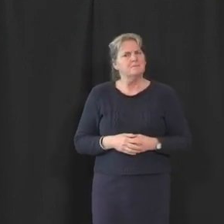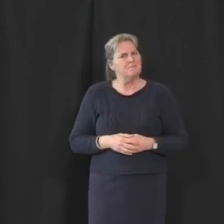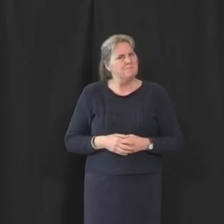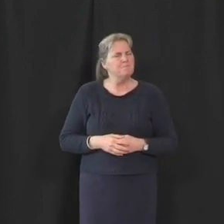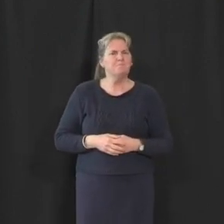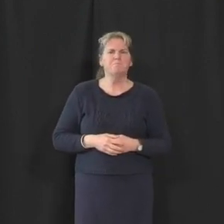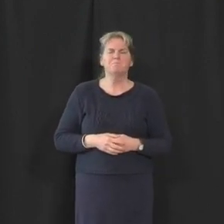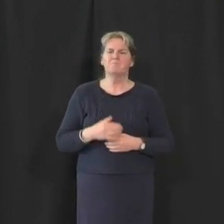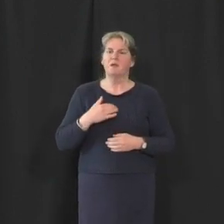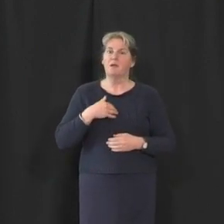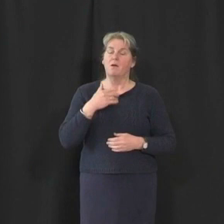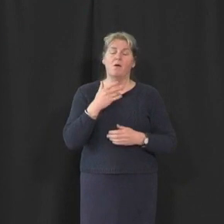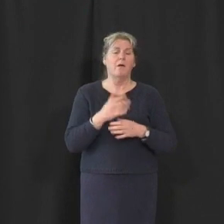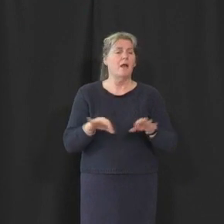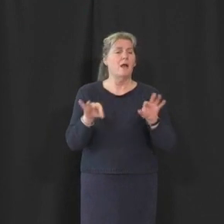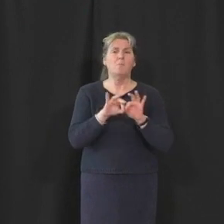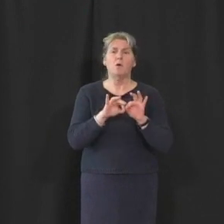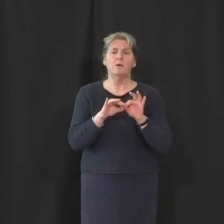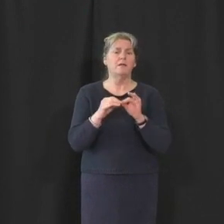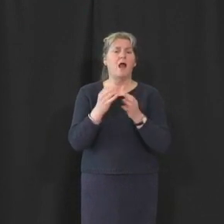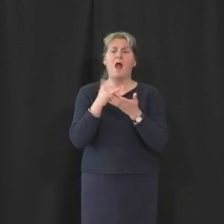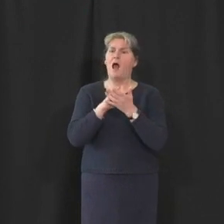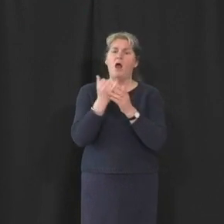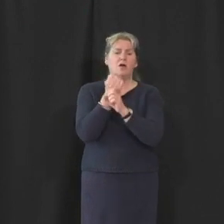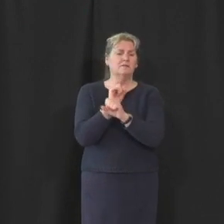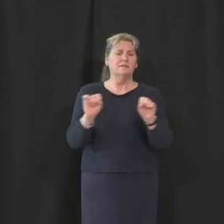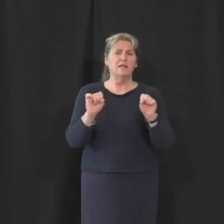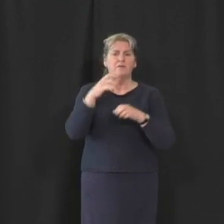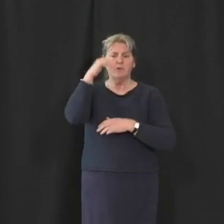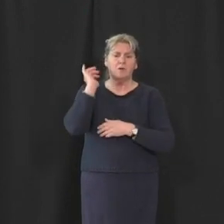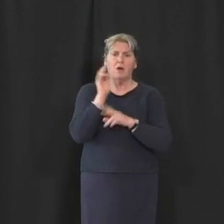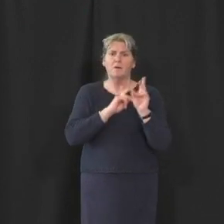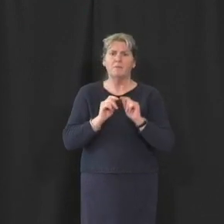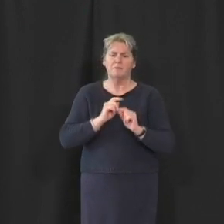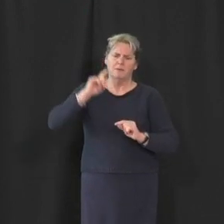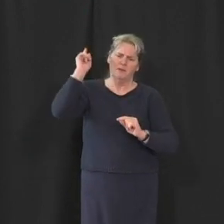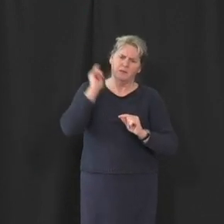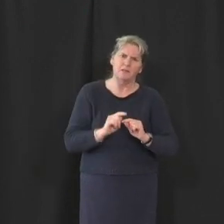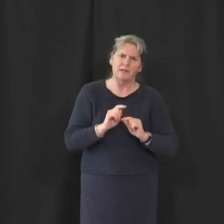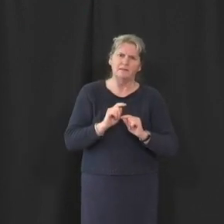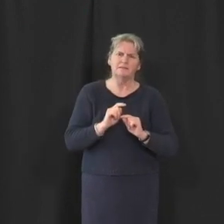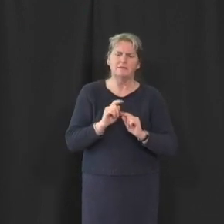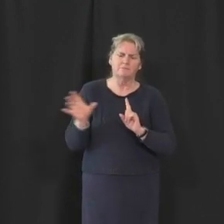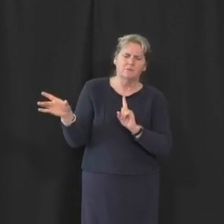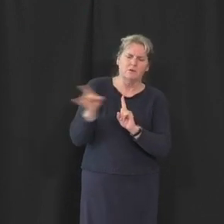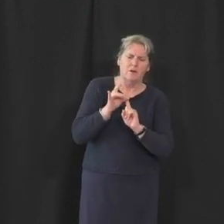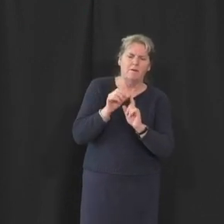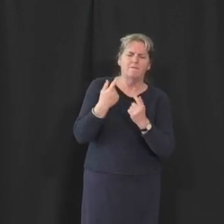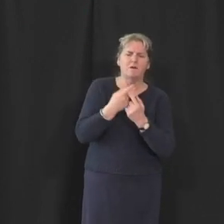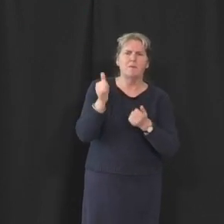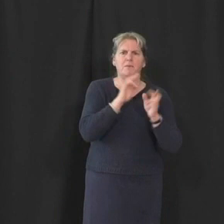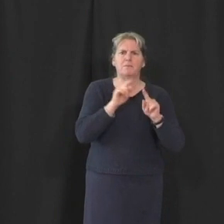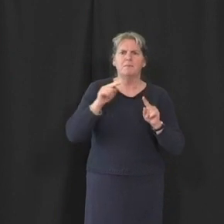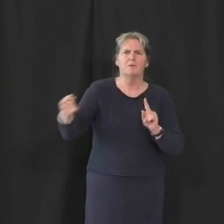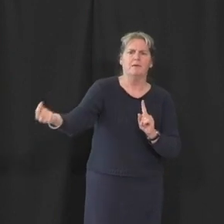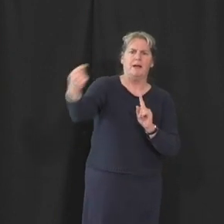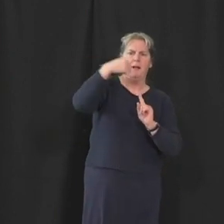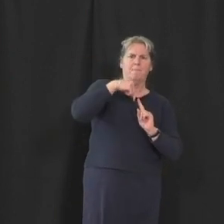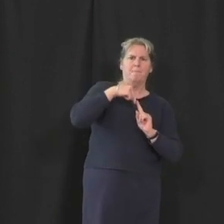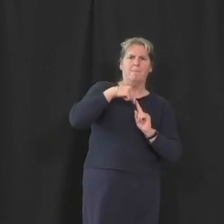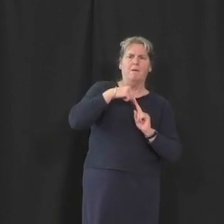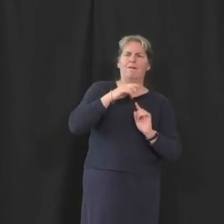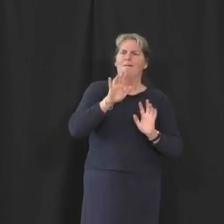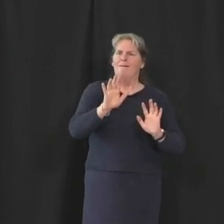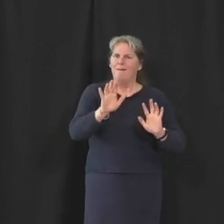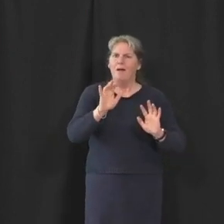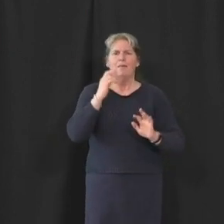most important way to keep Yukoners safe is to reduce opportunities for contact with the virus.